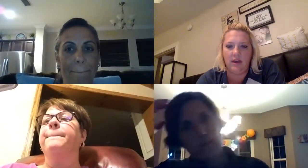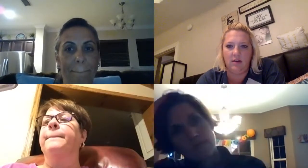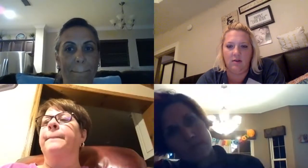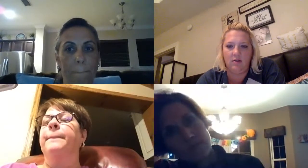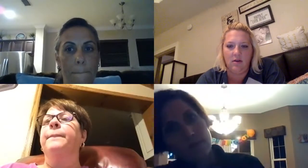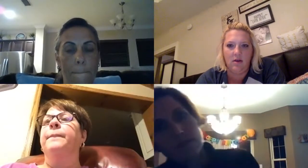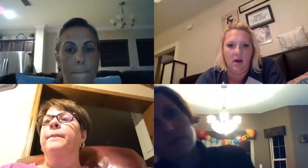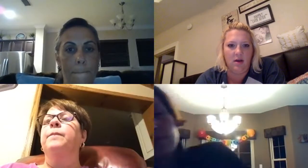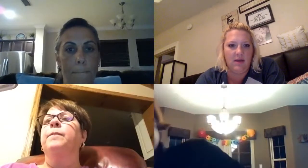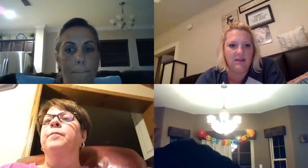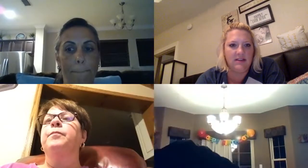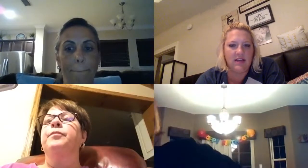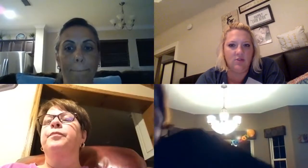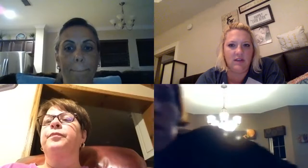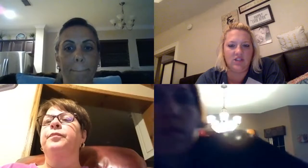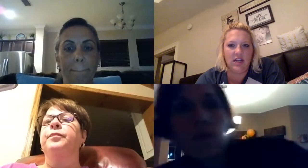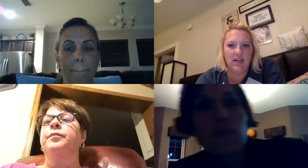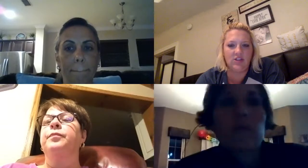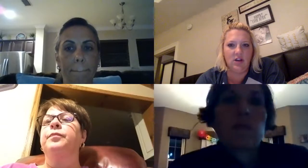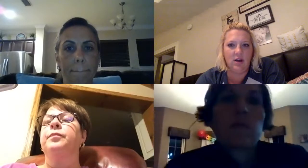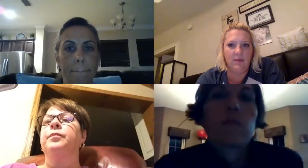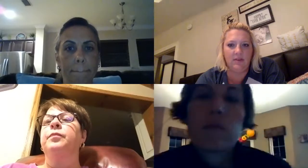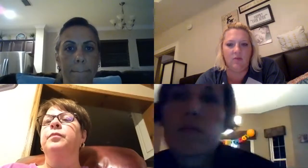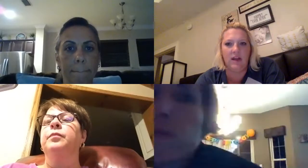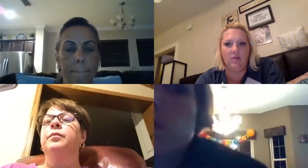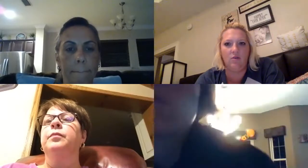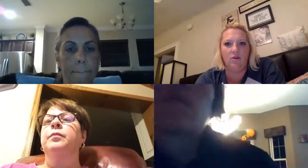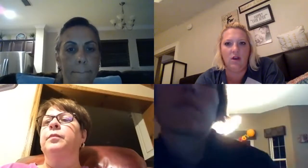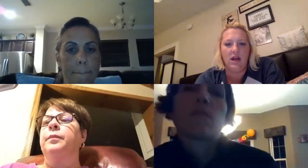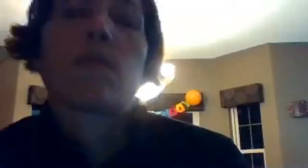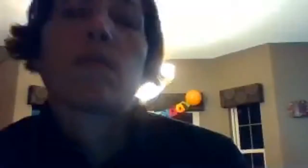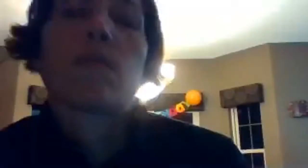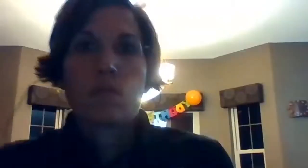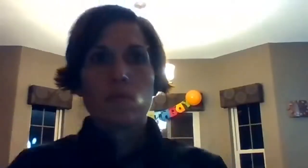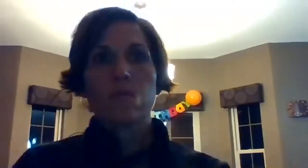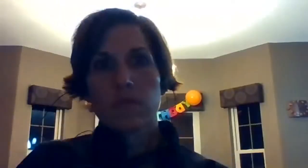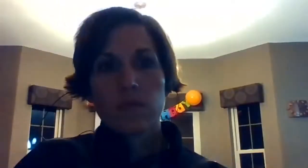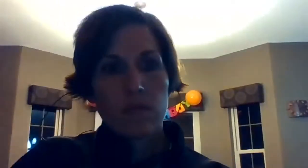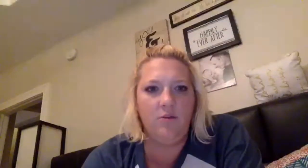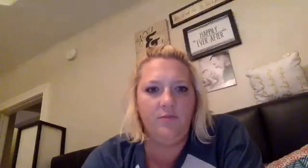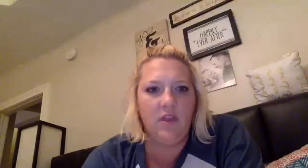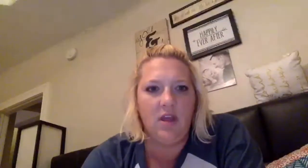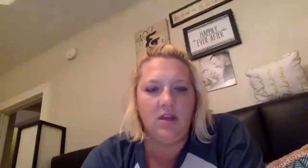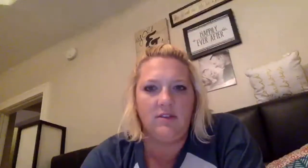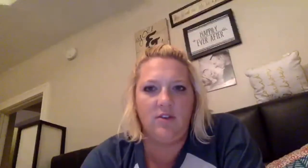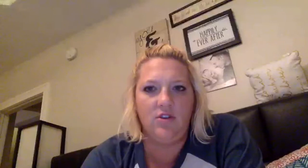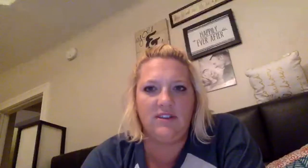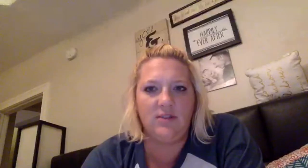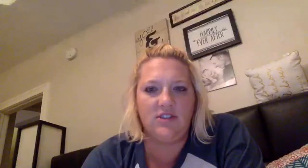now. And then Danette, you can change up at the right-hand corner that says like speaker view. So you can switch it so that